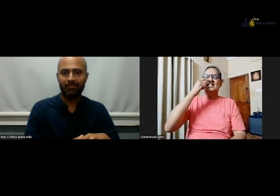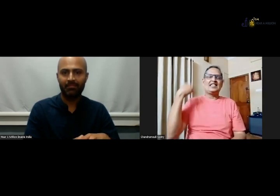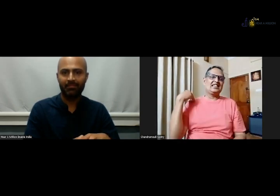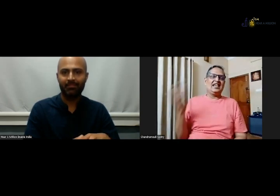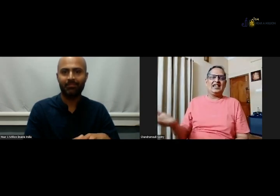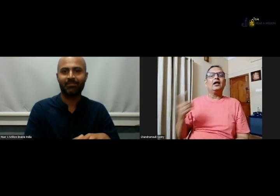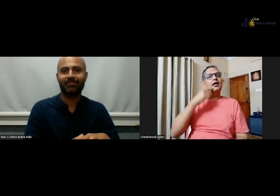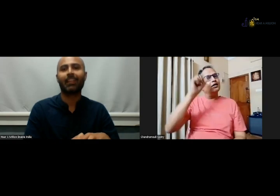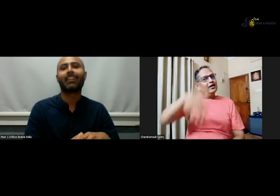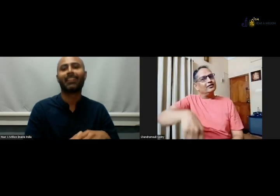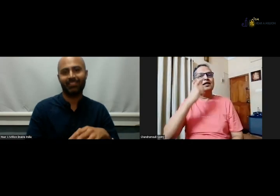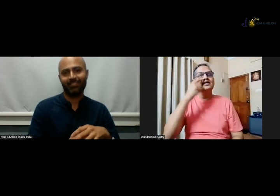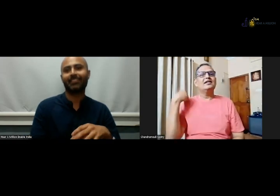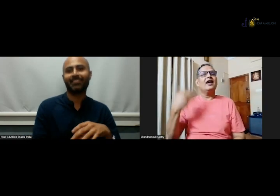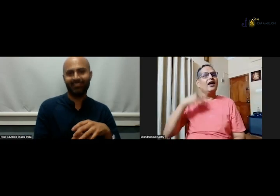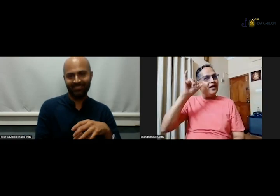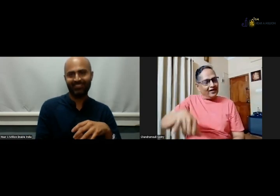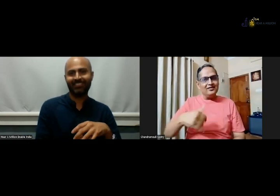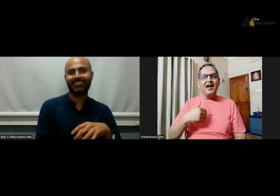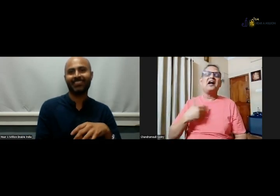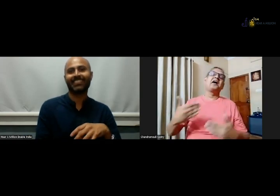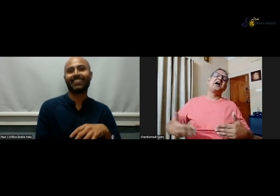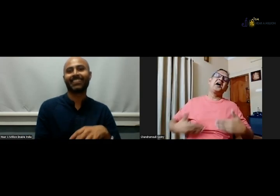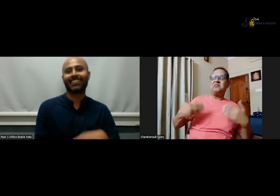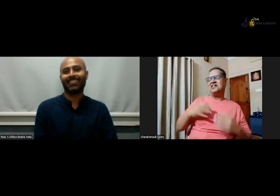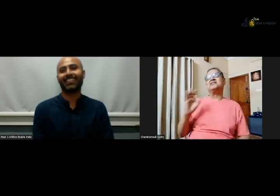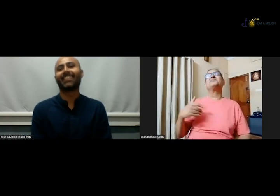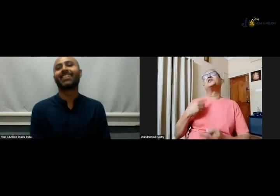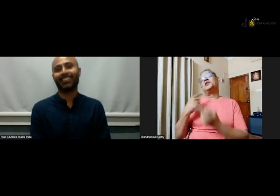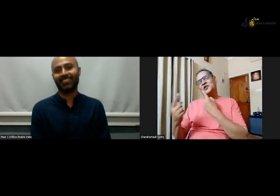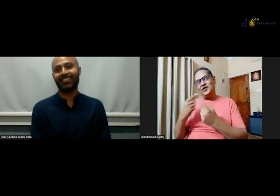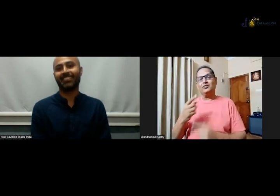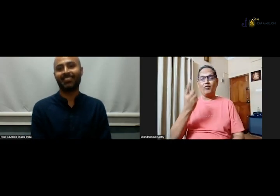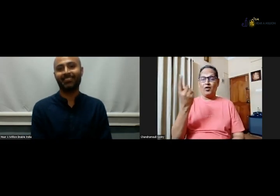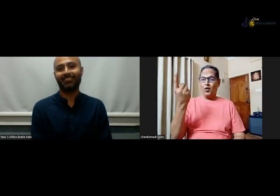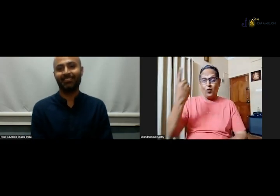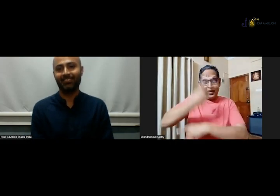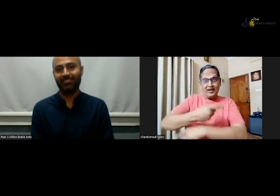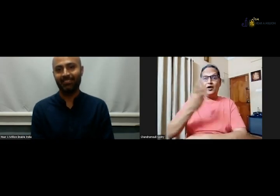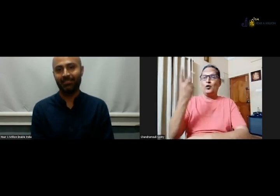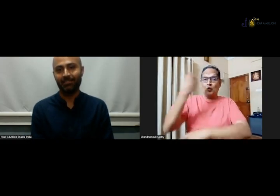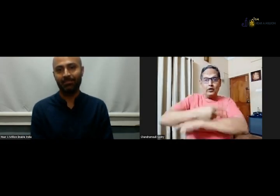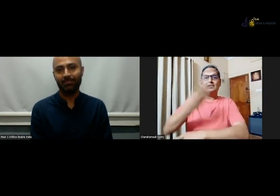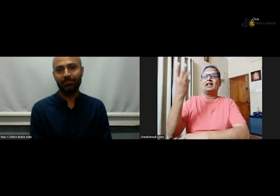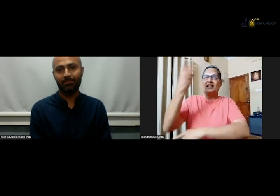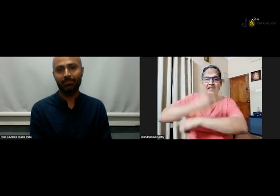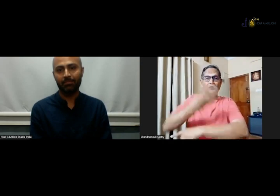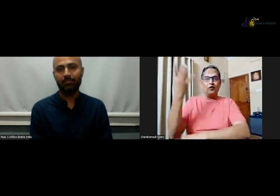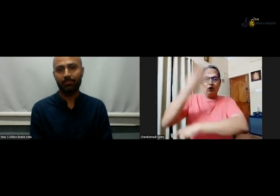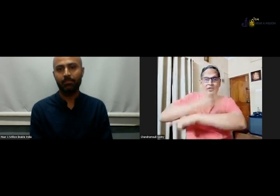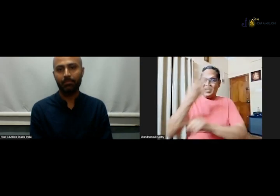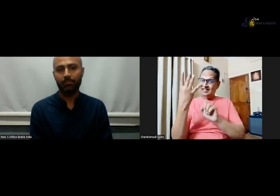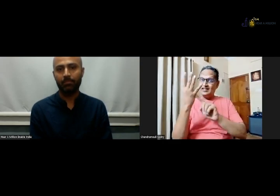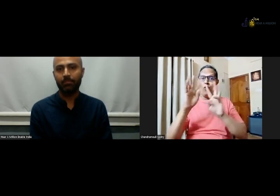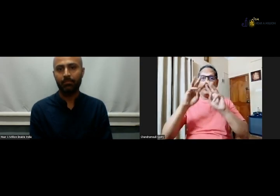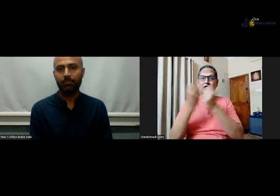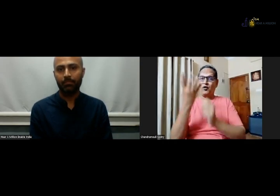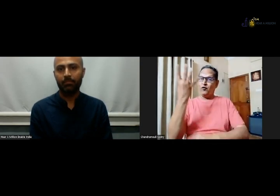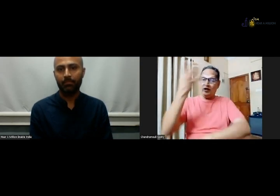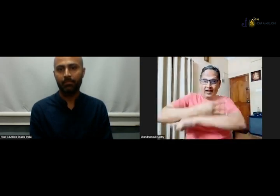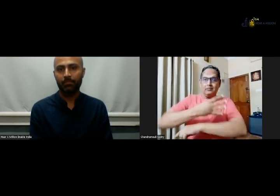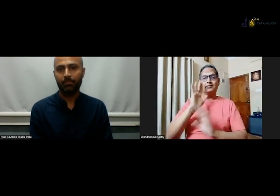me. And yeah, she was like my sister. I said, "You're my sister." She said, "Yes, we are siblings," like that. So,